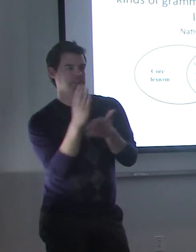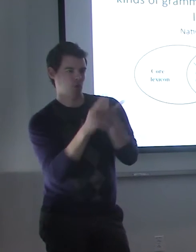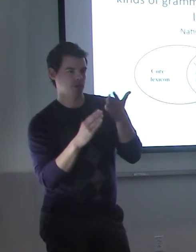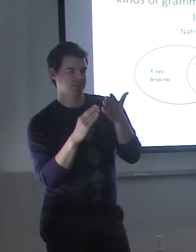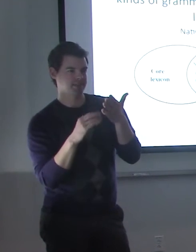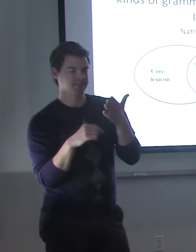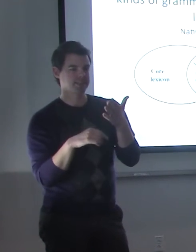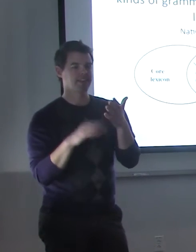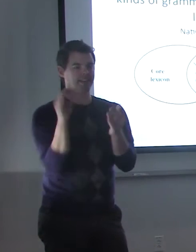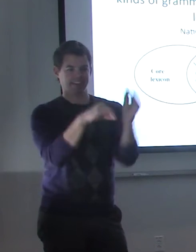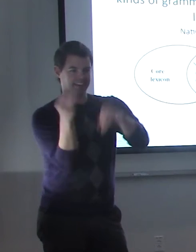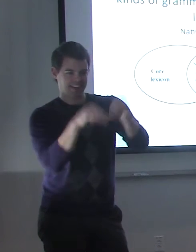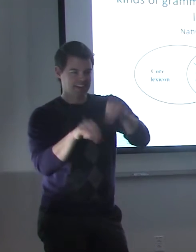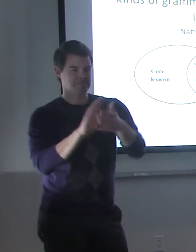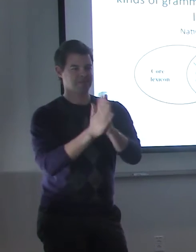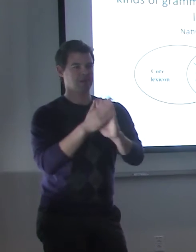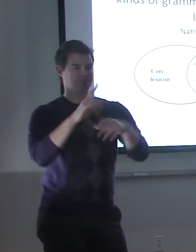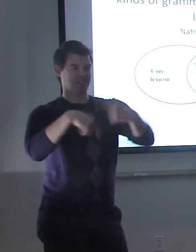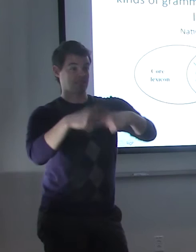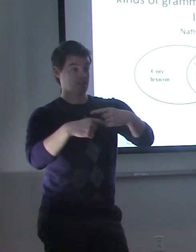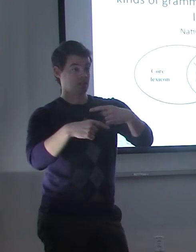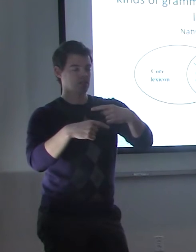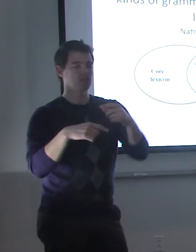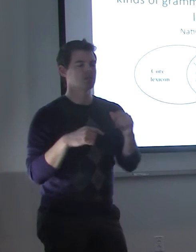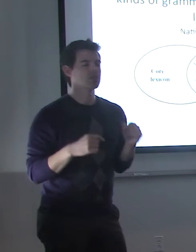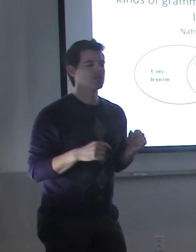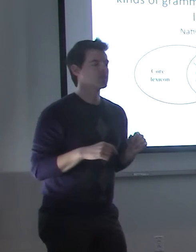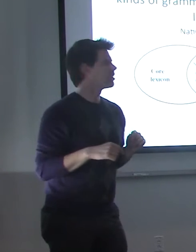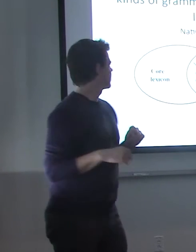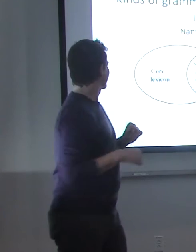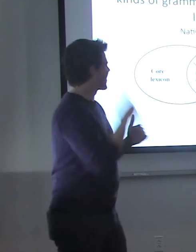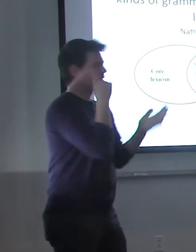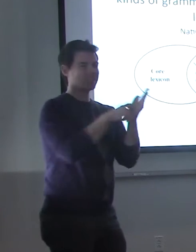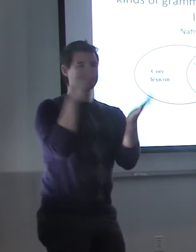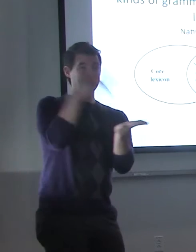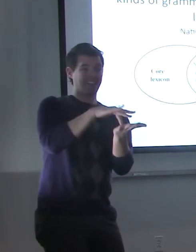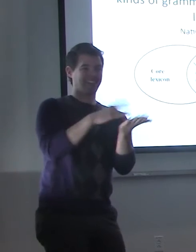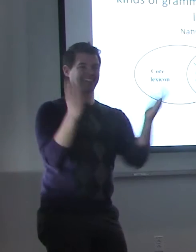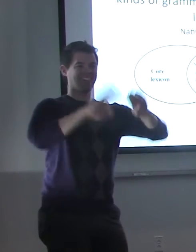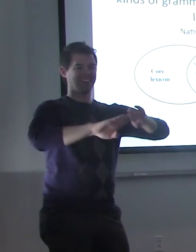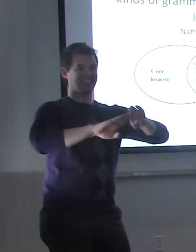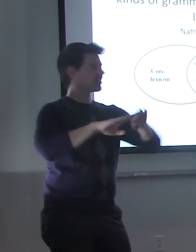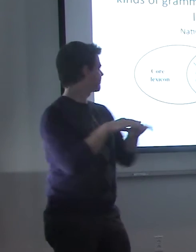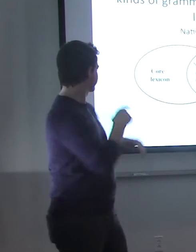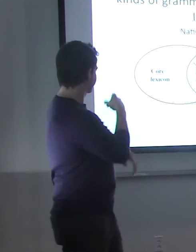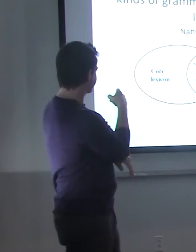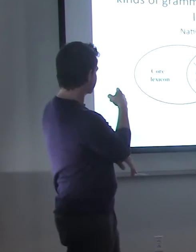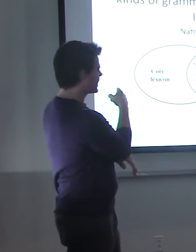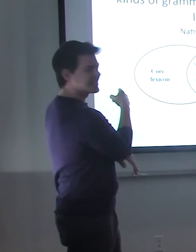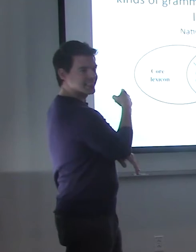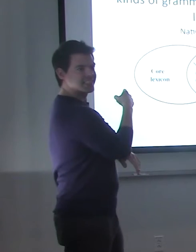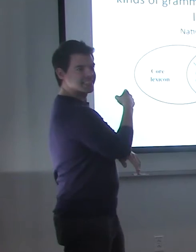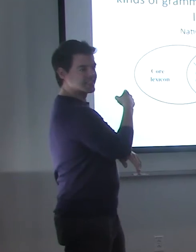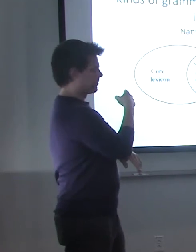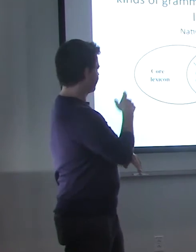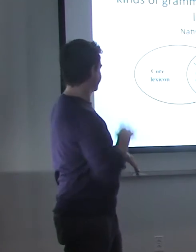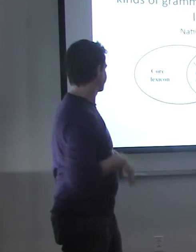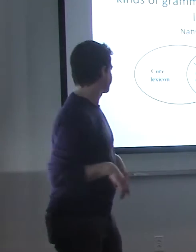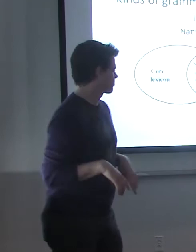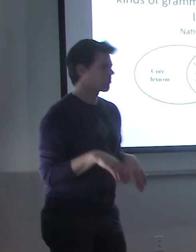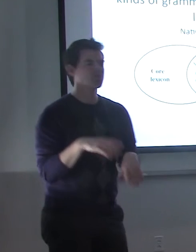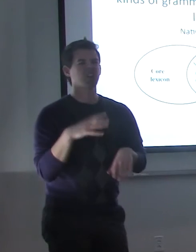they overlap. So the first forms that we'll be examining are in the